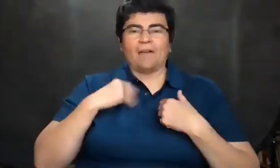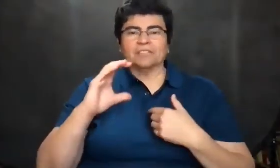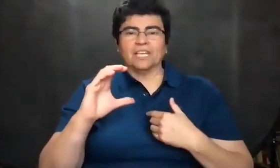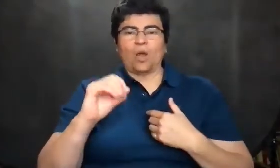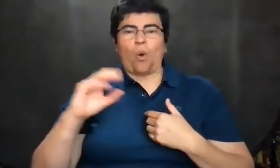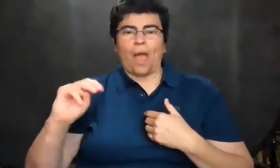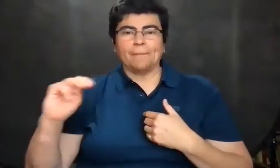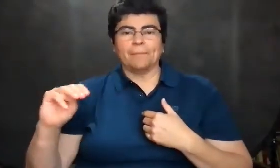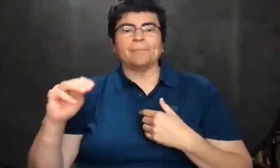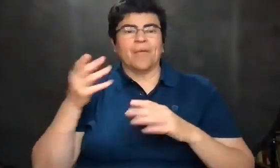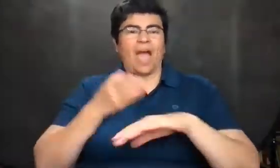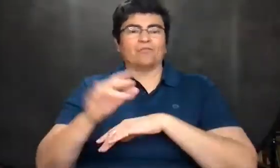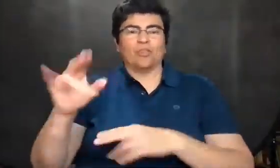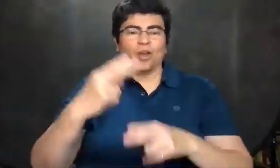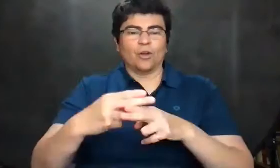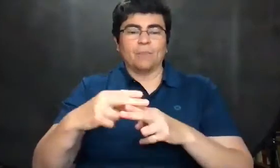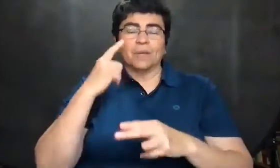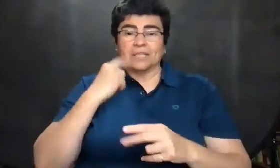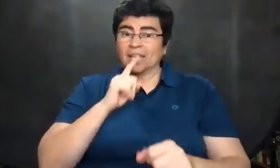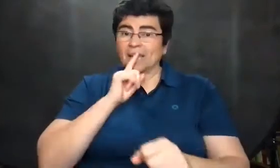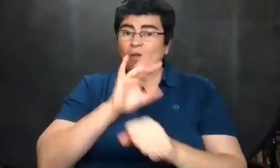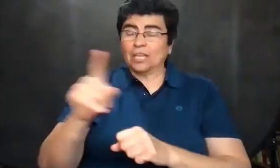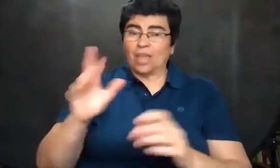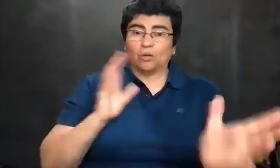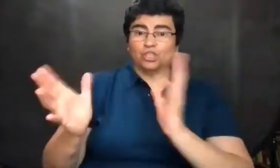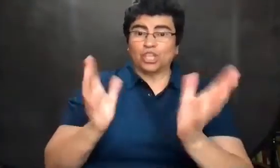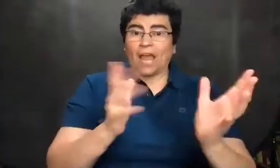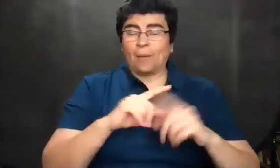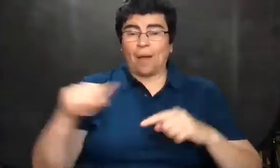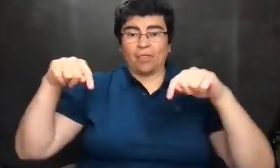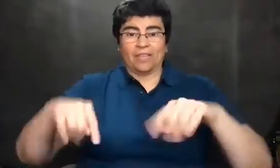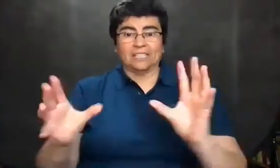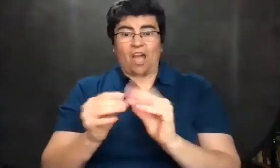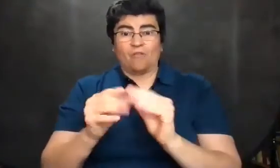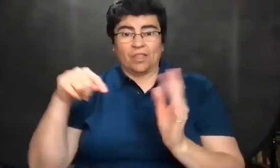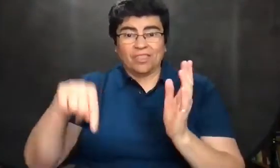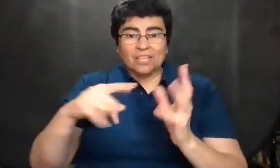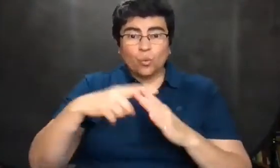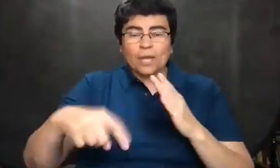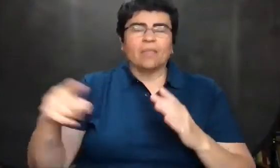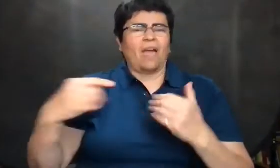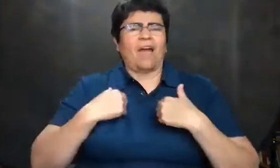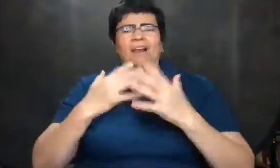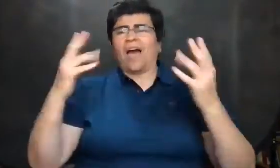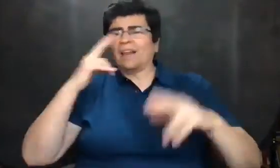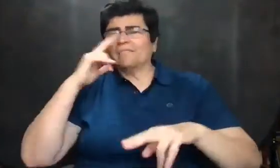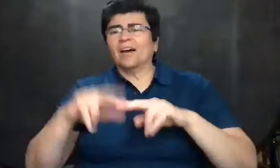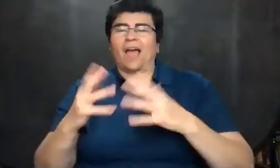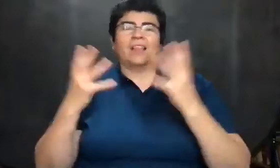because I can guarantee you that when they were chatting back and forth about this conference this weekend, that they had a lot of fun and a lot of laughs, because that's the way